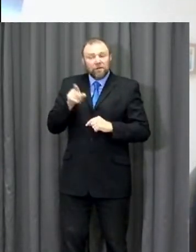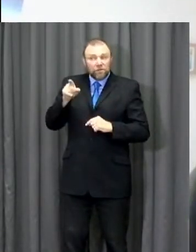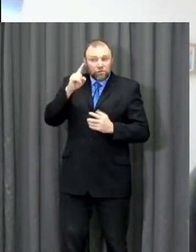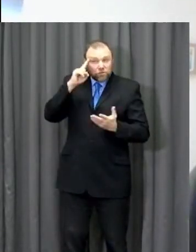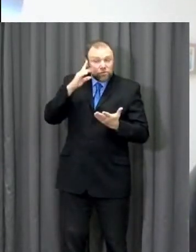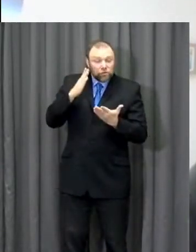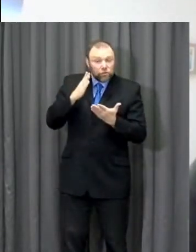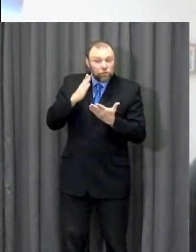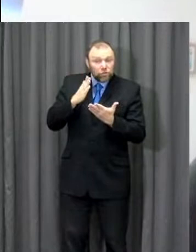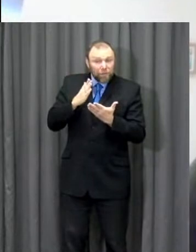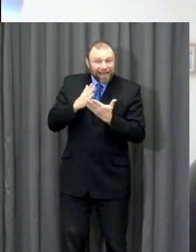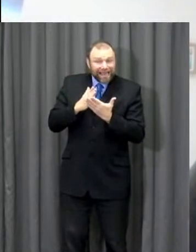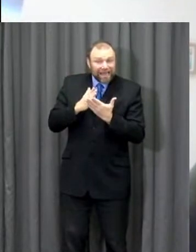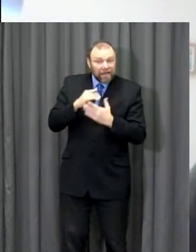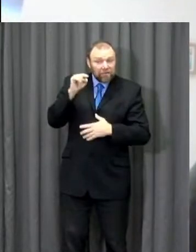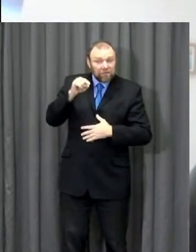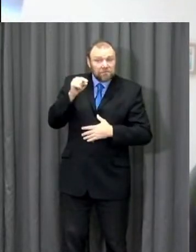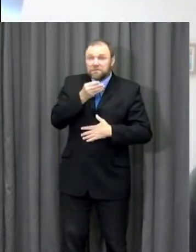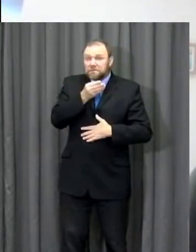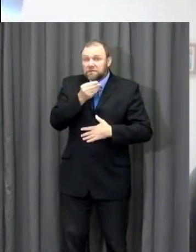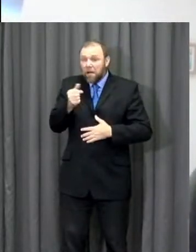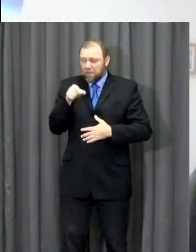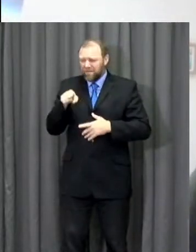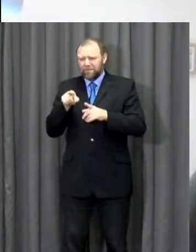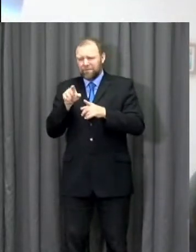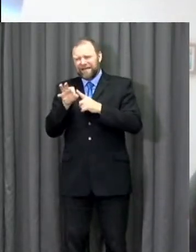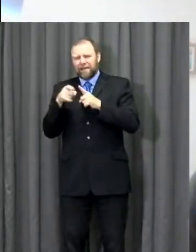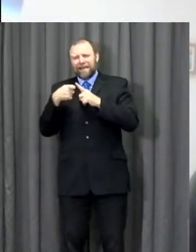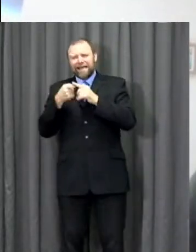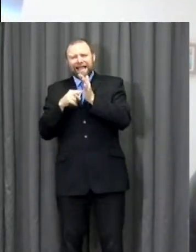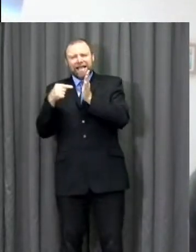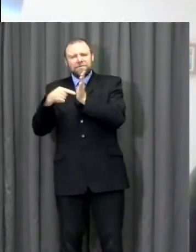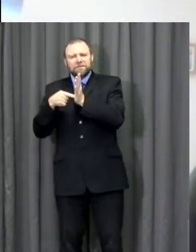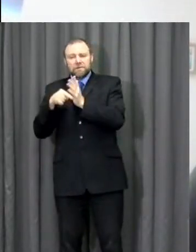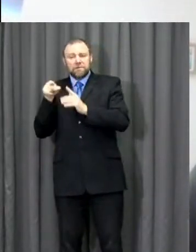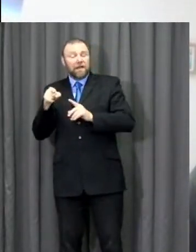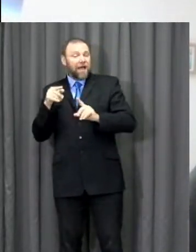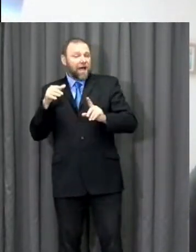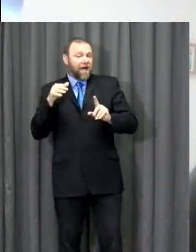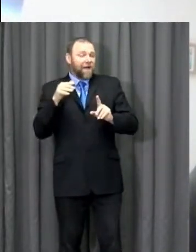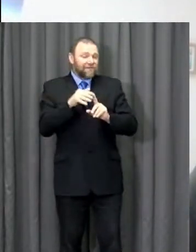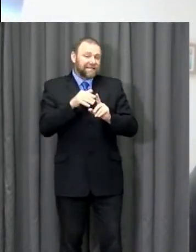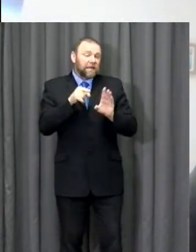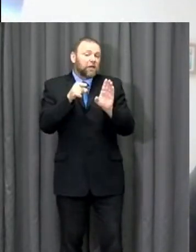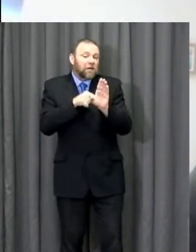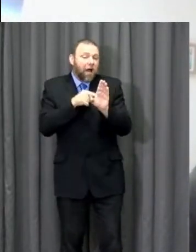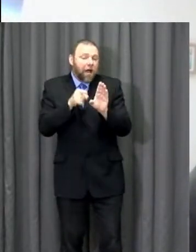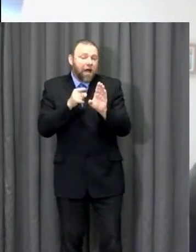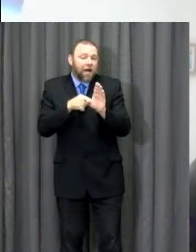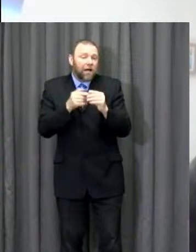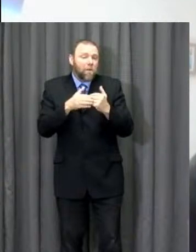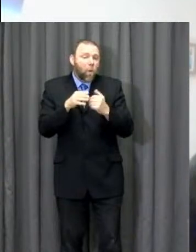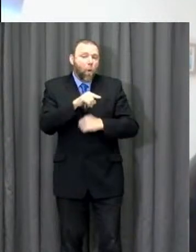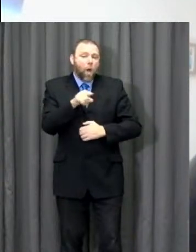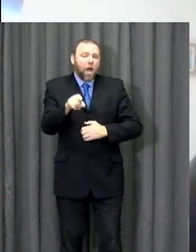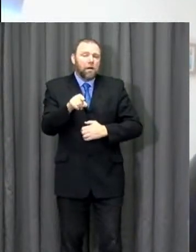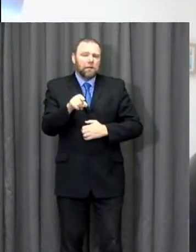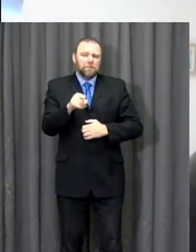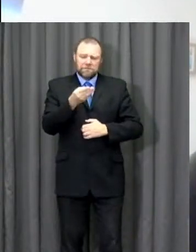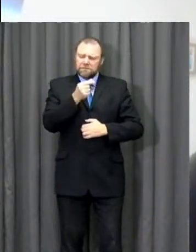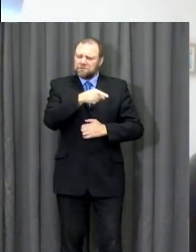the infectious Kent strain, are having a greater impact on people who are young and were otherwise in relatively good